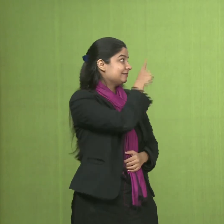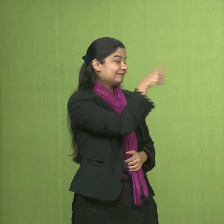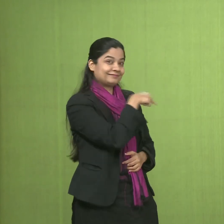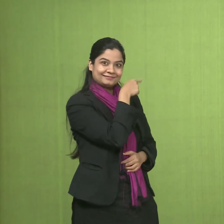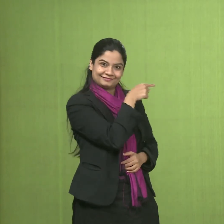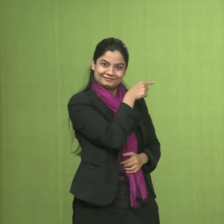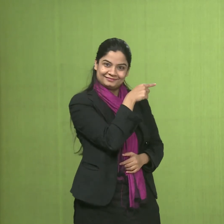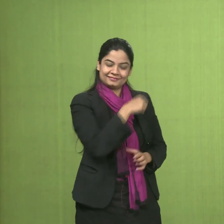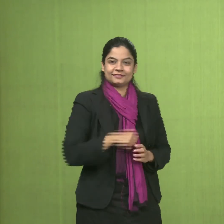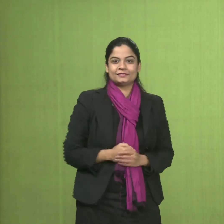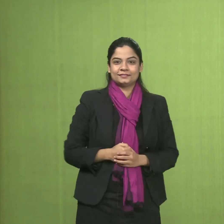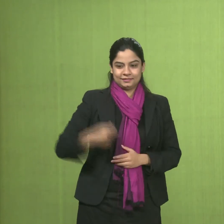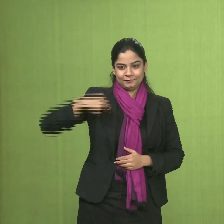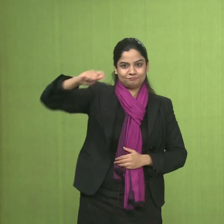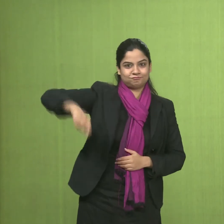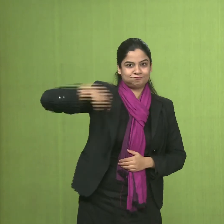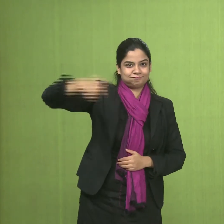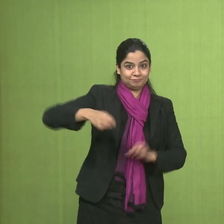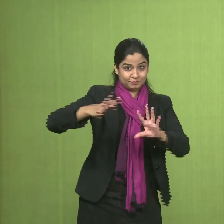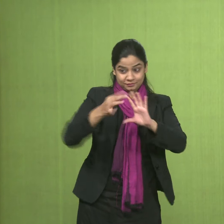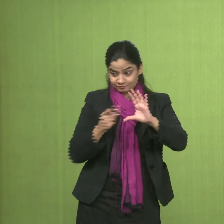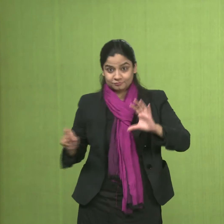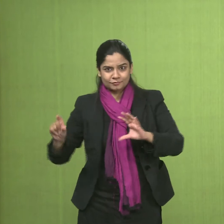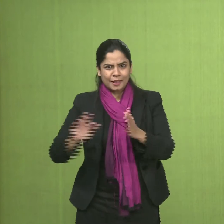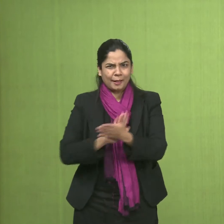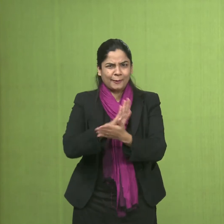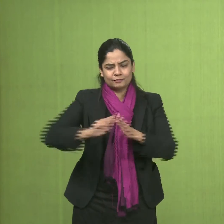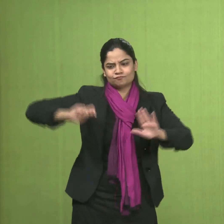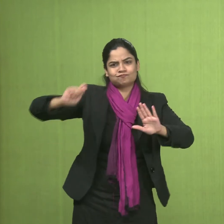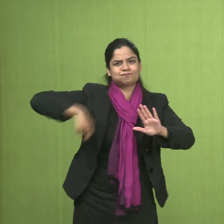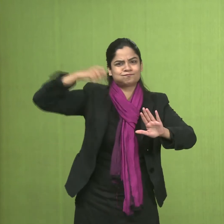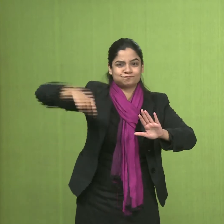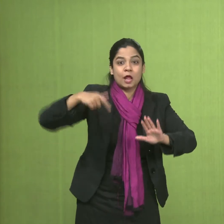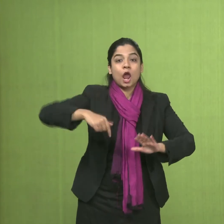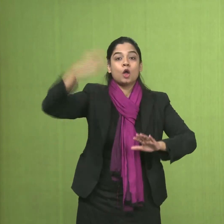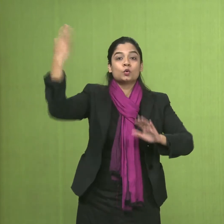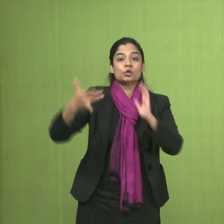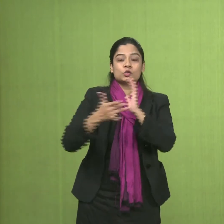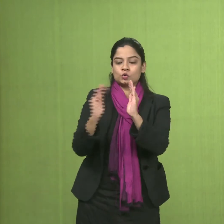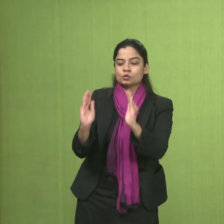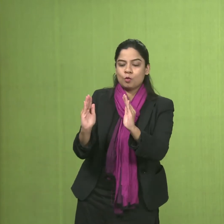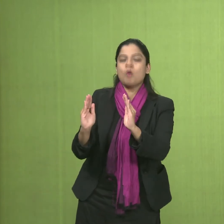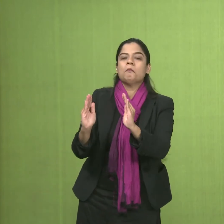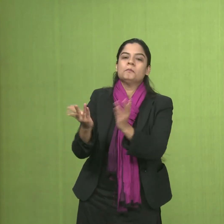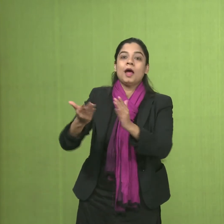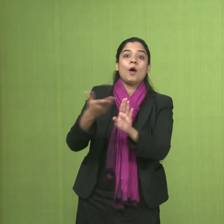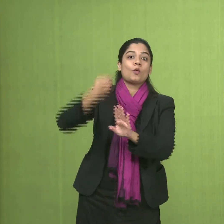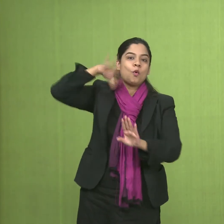non-electrical items. For example, you can see in the pictures, washing machine, you don't need electricity for that. Now, the new